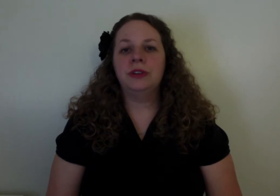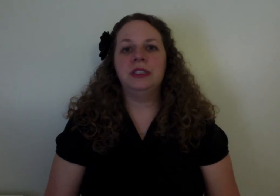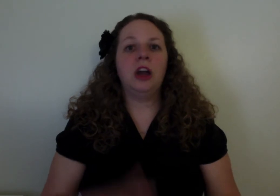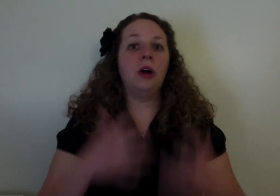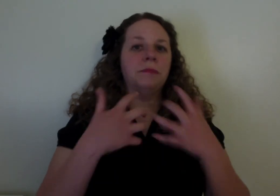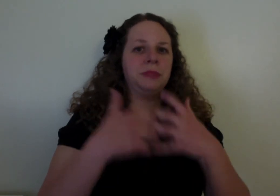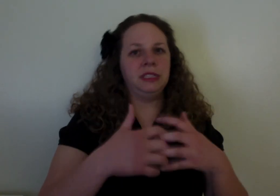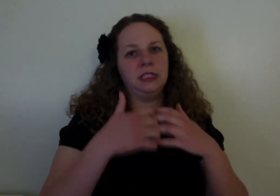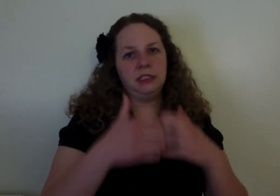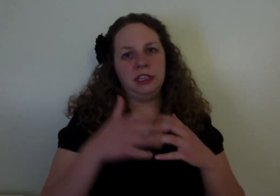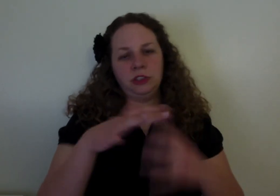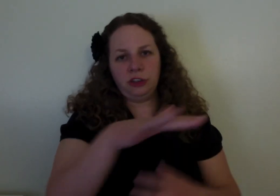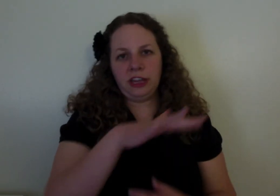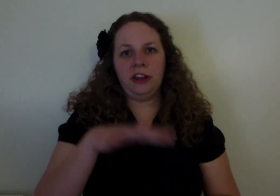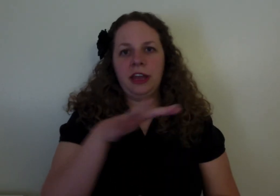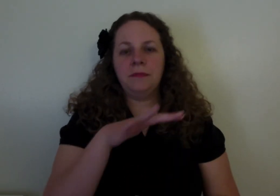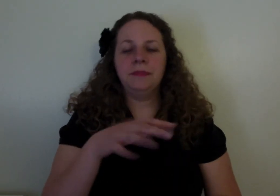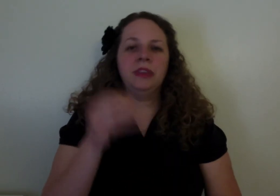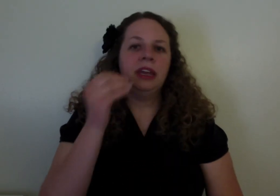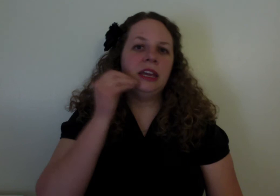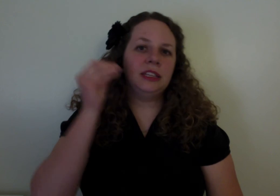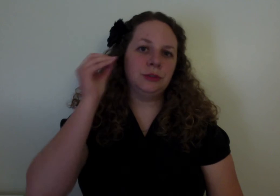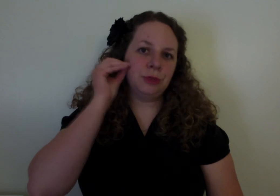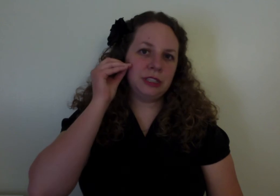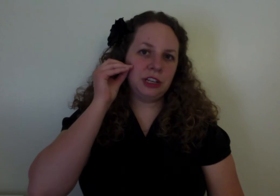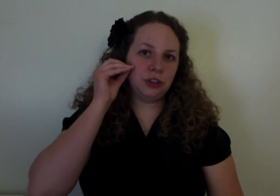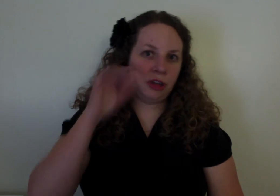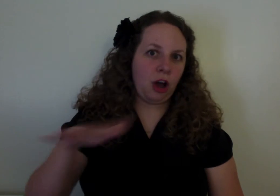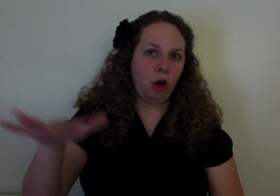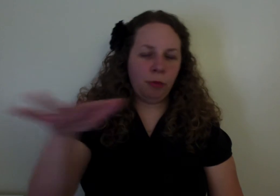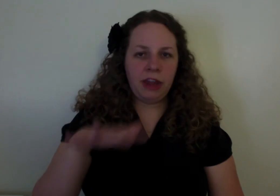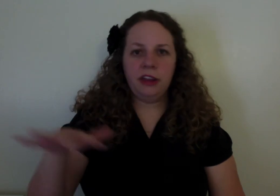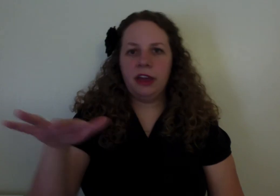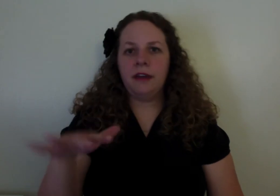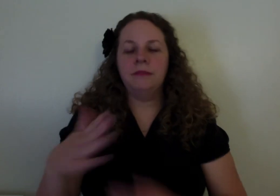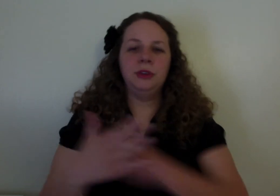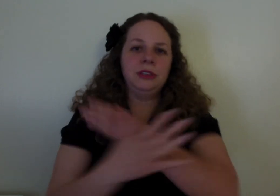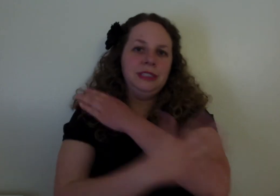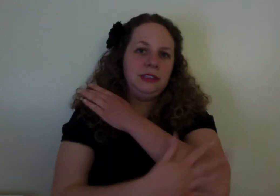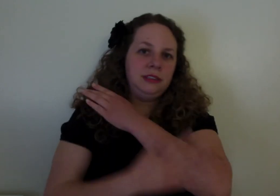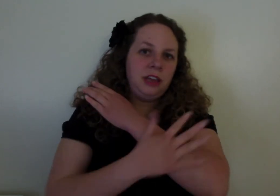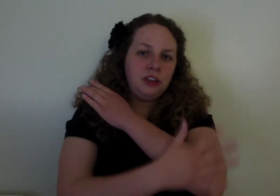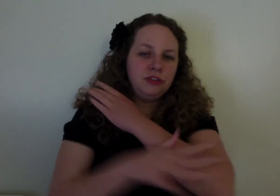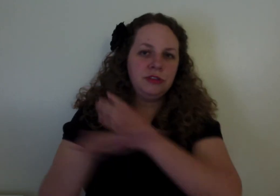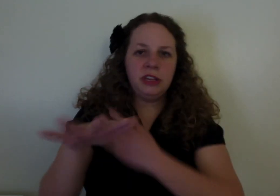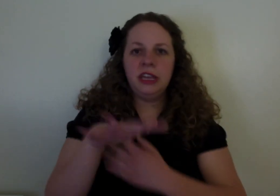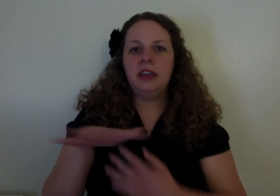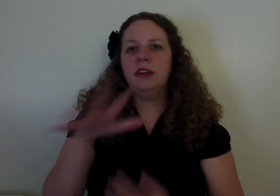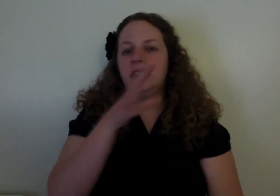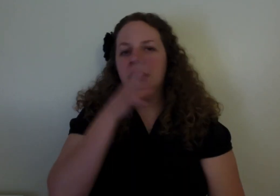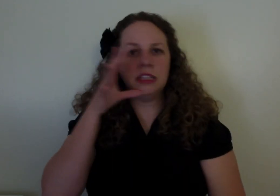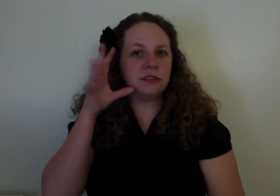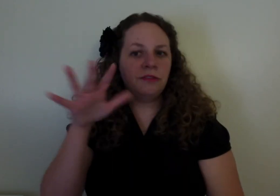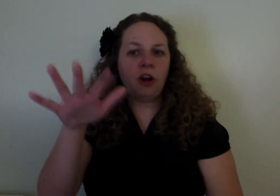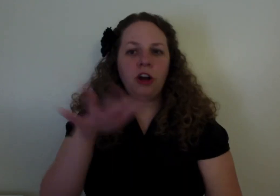say, oh, it's an industrial area, it's a residential, a home area, you can say it's country, it's farm,